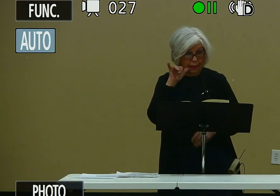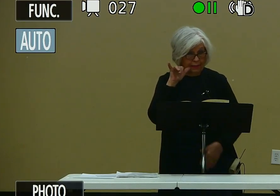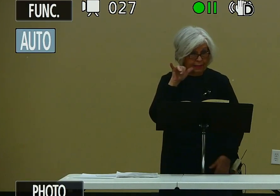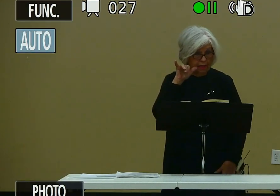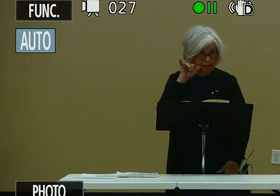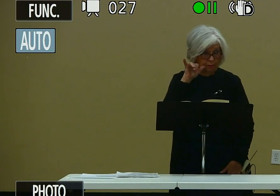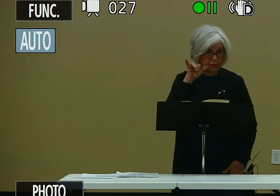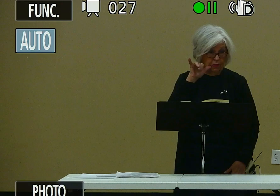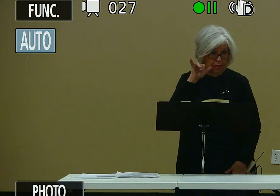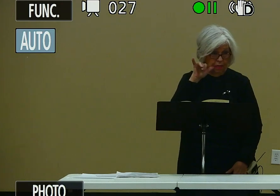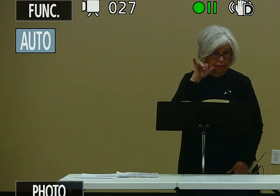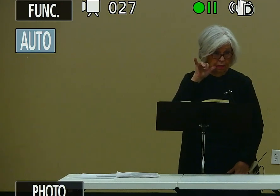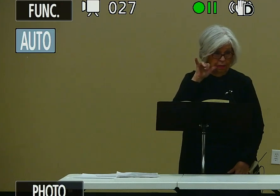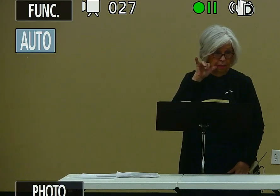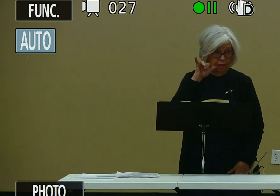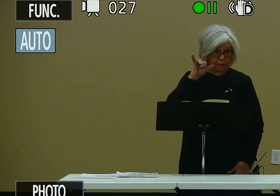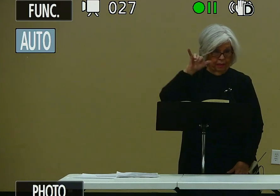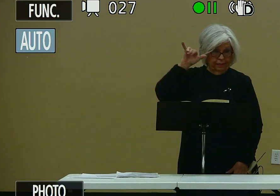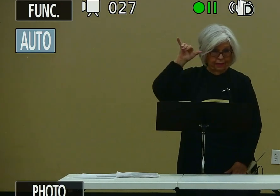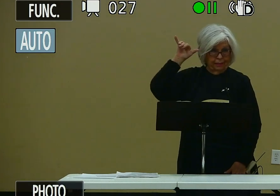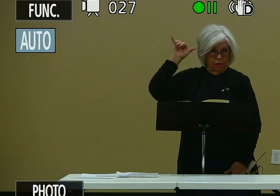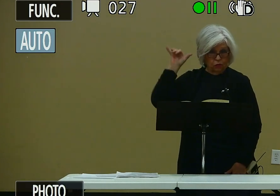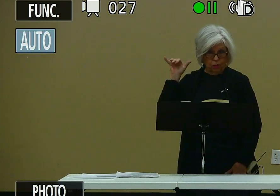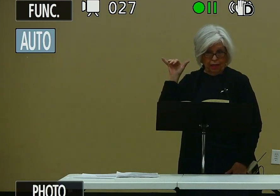in time. Today. Yesterday.